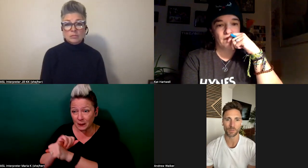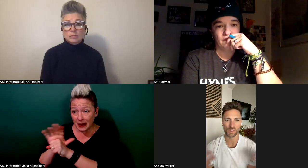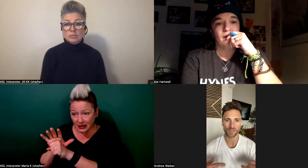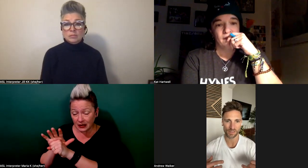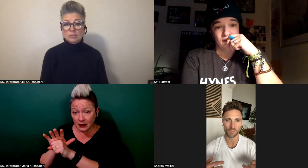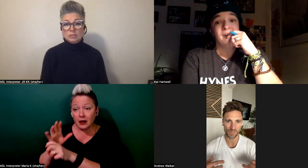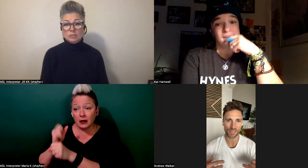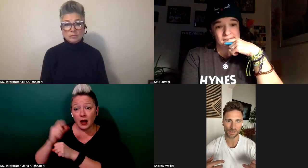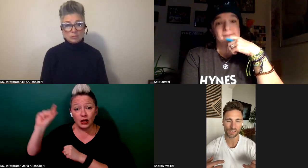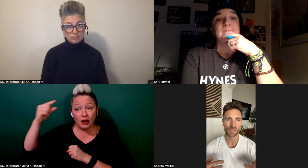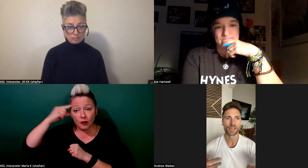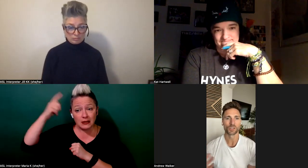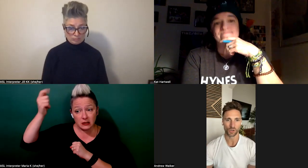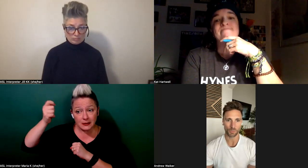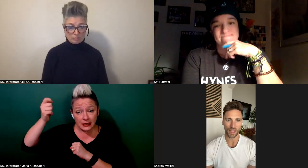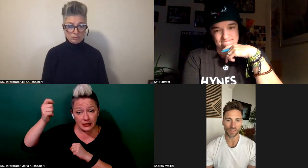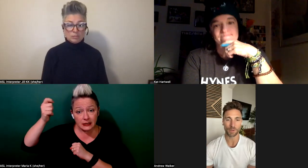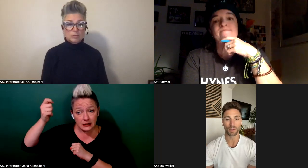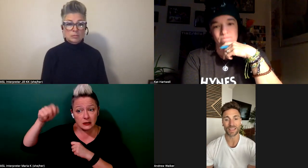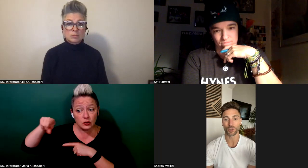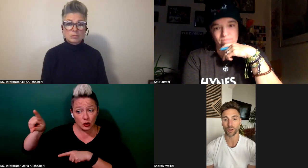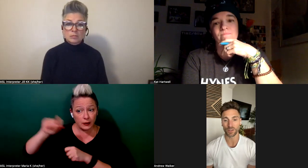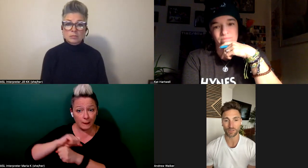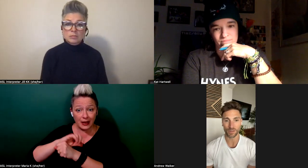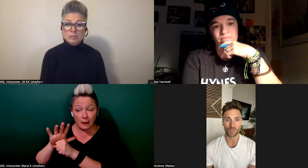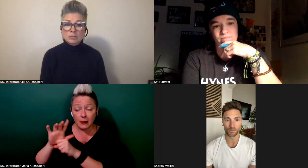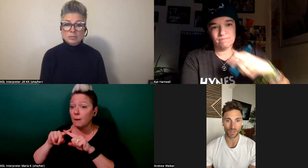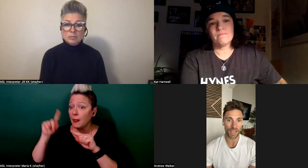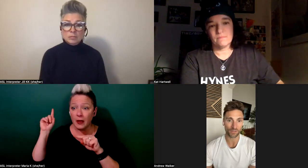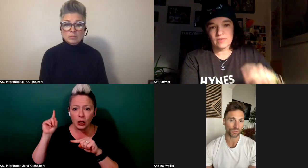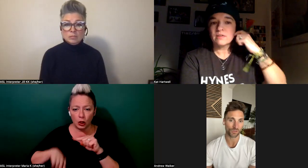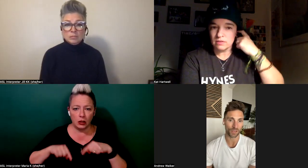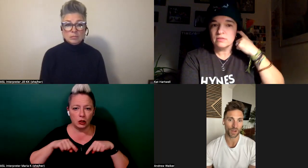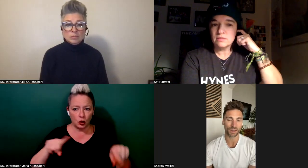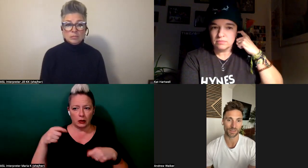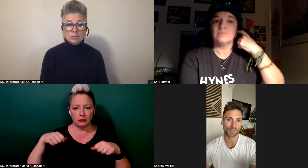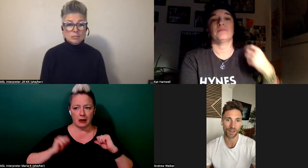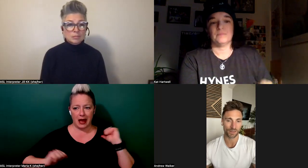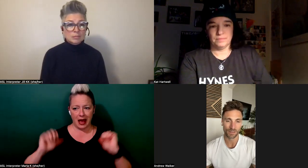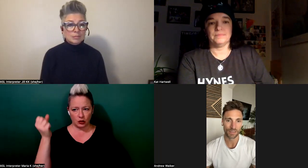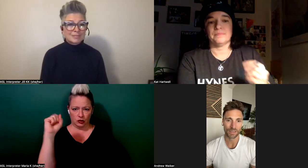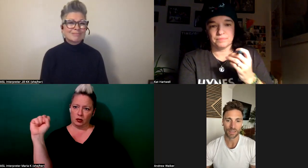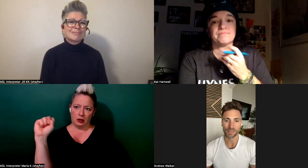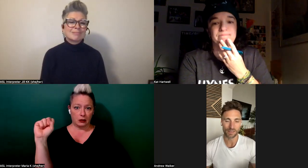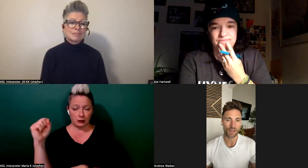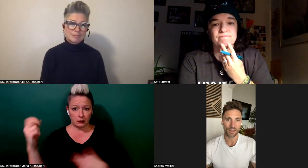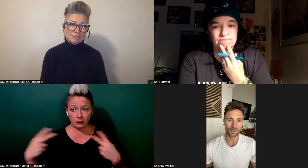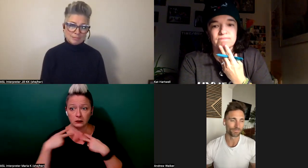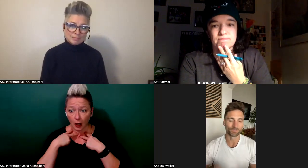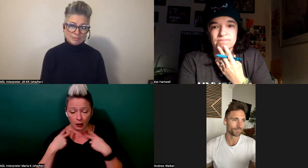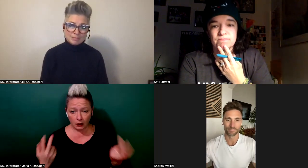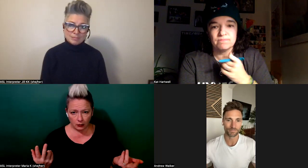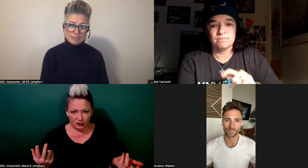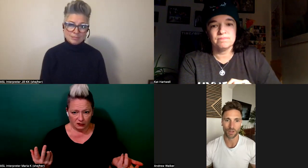government subsidies during the pandemic, but they couldn't in the actors strike, right? Because it's not